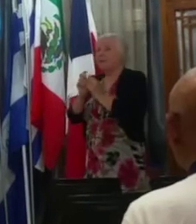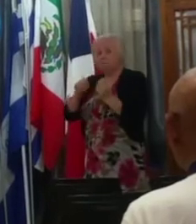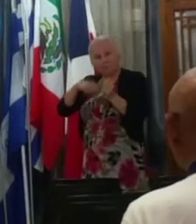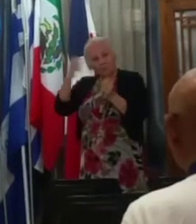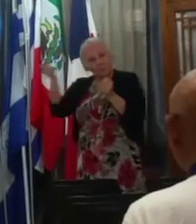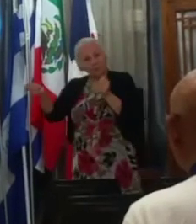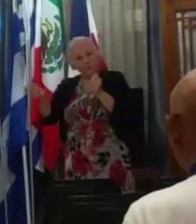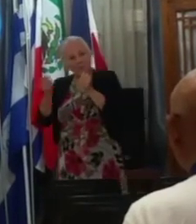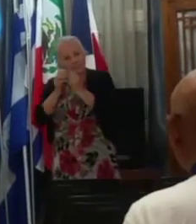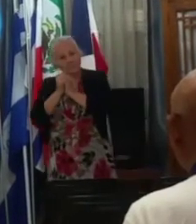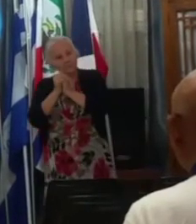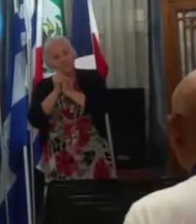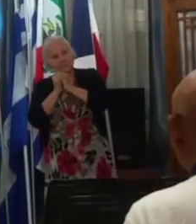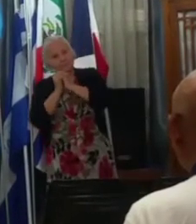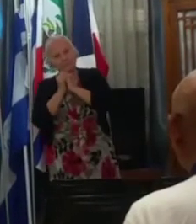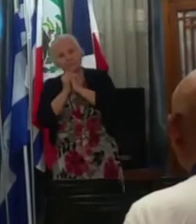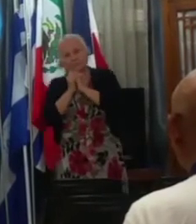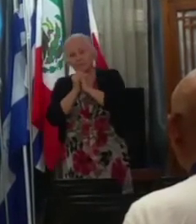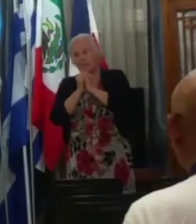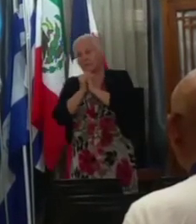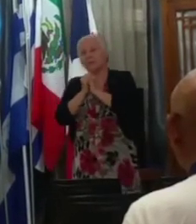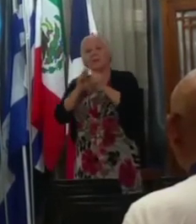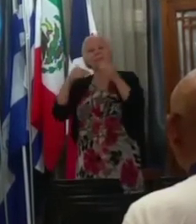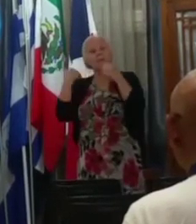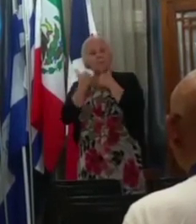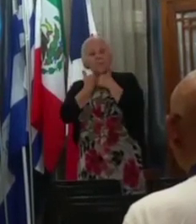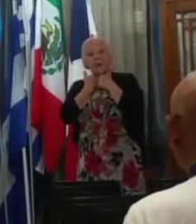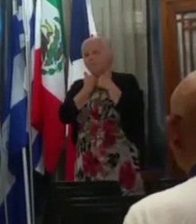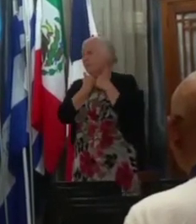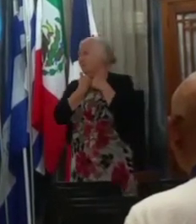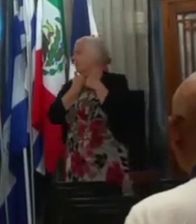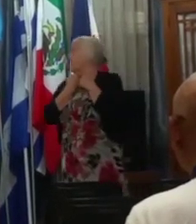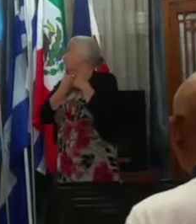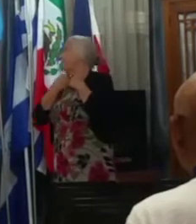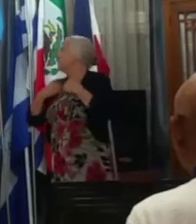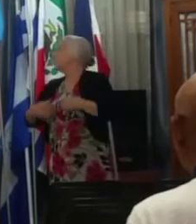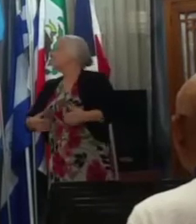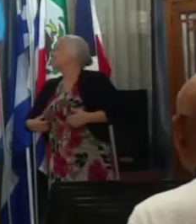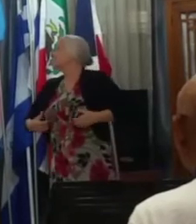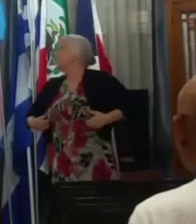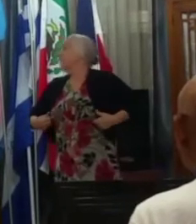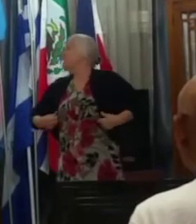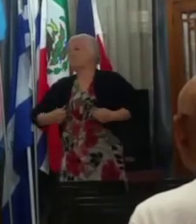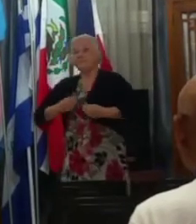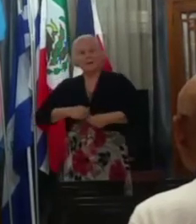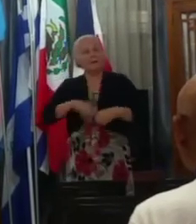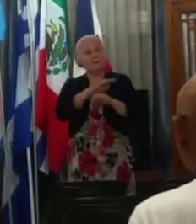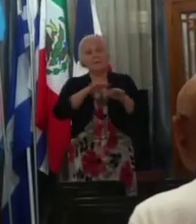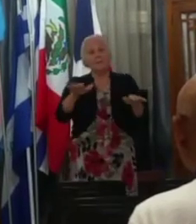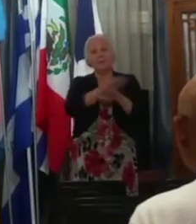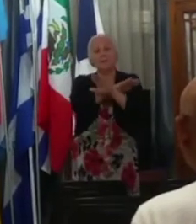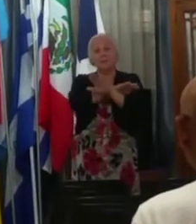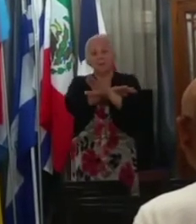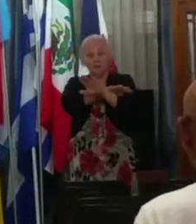Monday, I was informed that my time off request was denied.